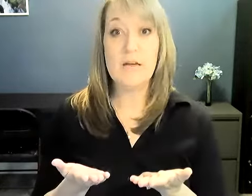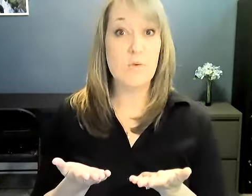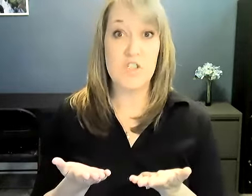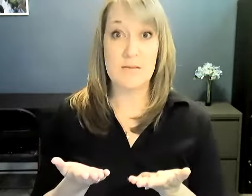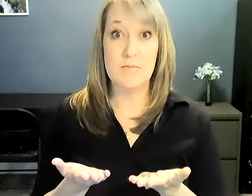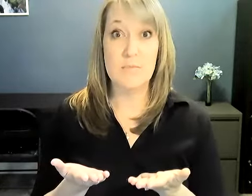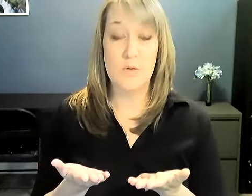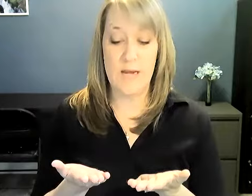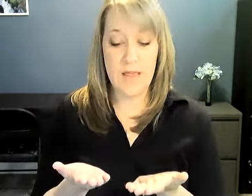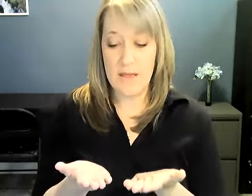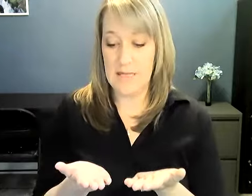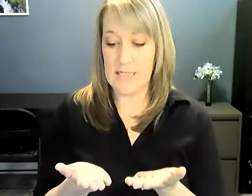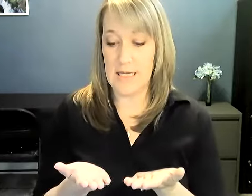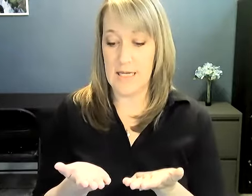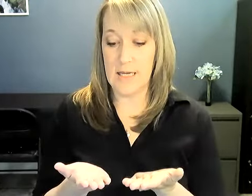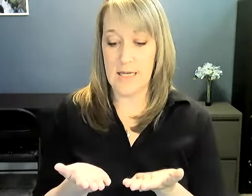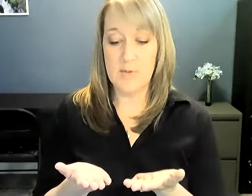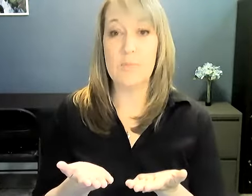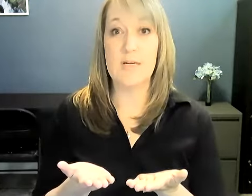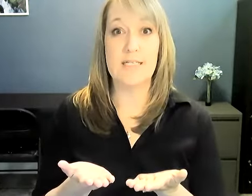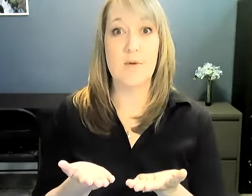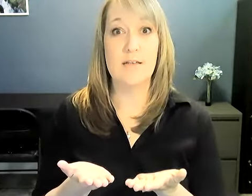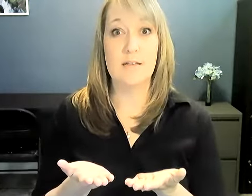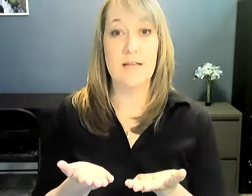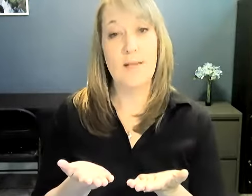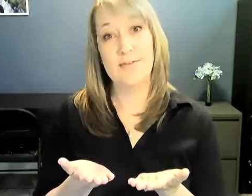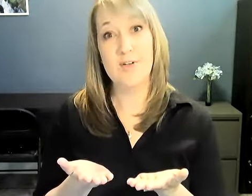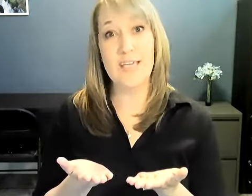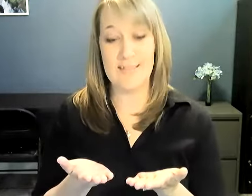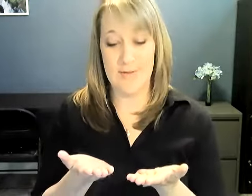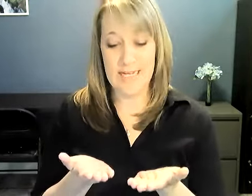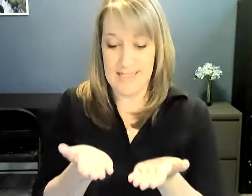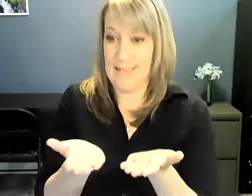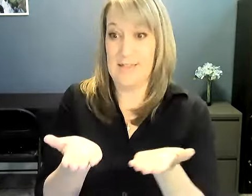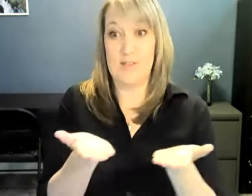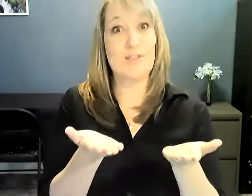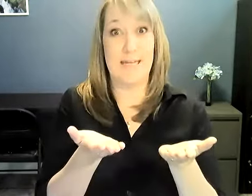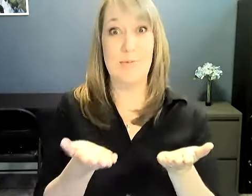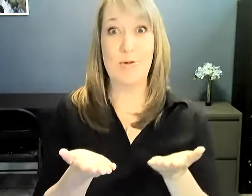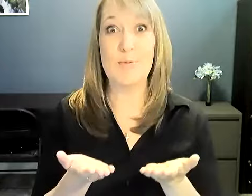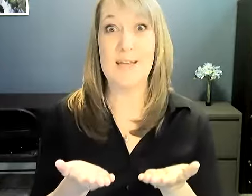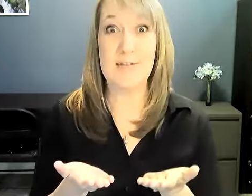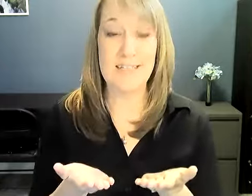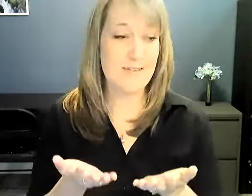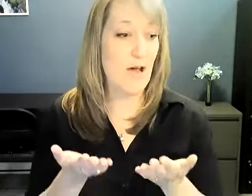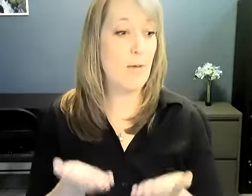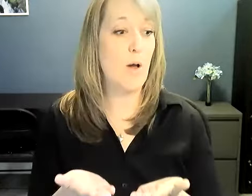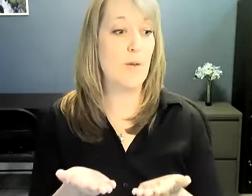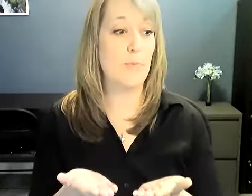will just move. And I think of it as like, I'm going to bring someone a plate of cookies, right? So it looks like I'm holding a plate of cookies. So I'm going to bring